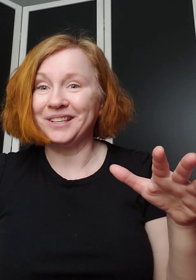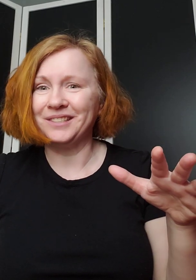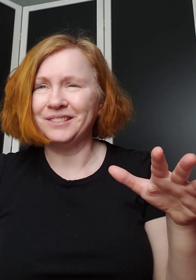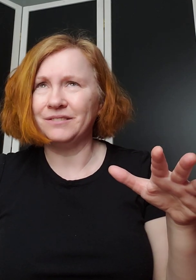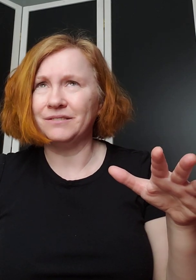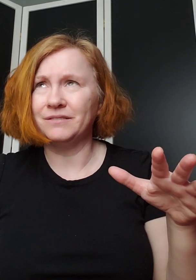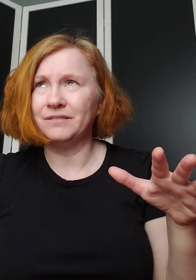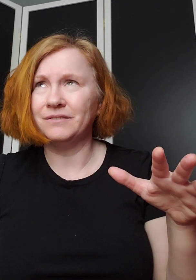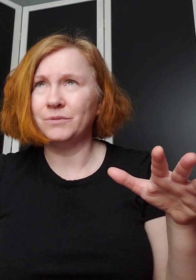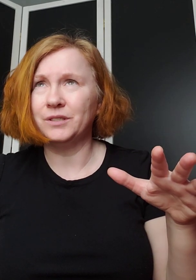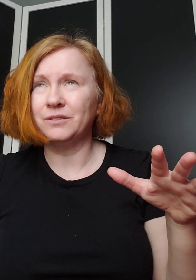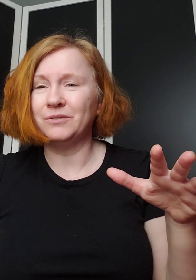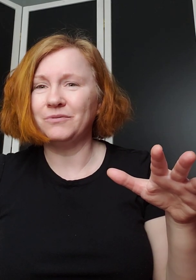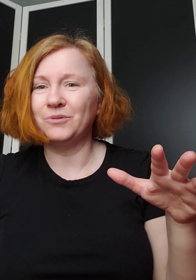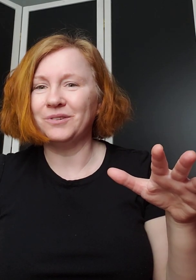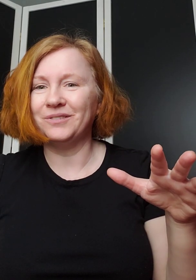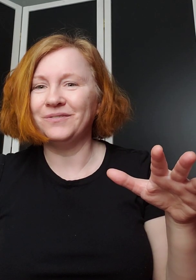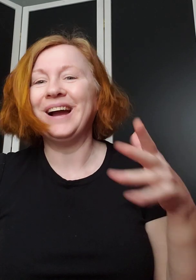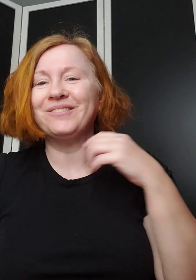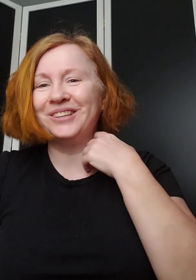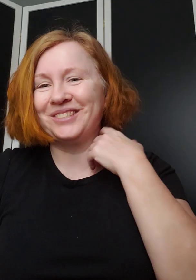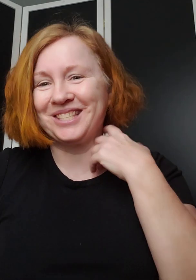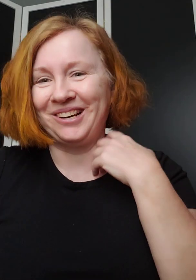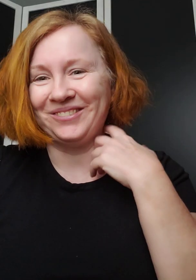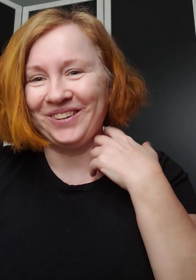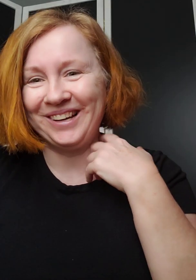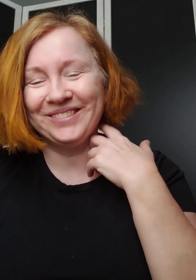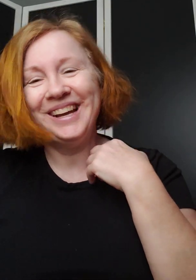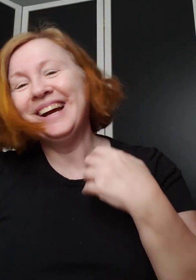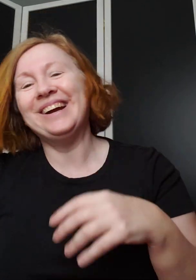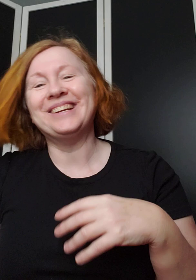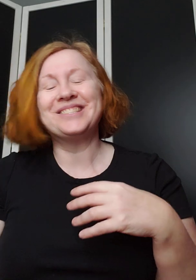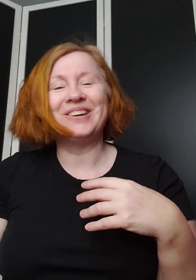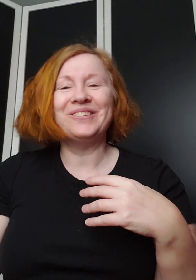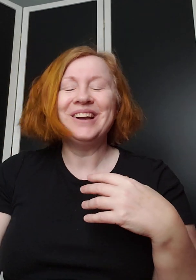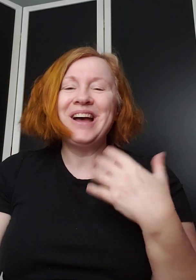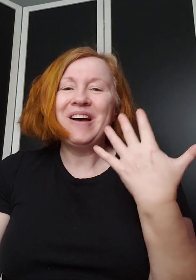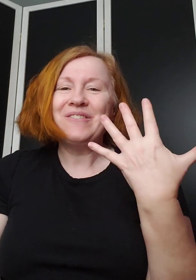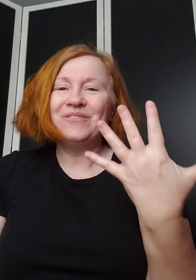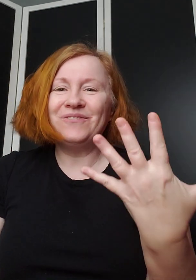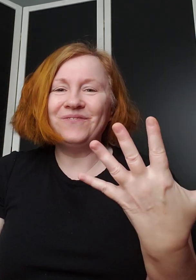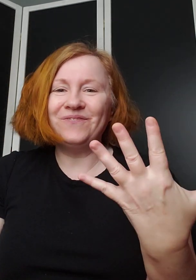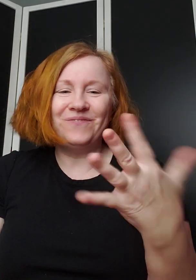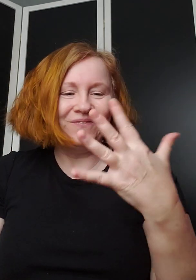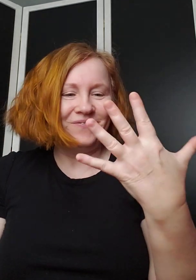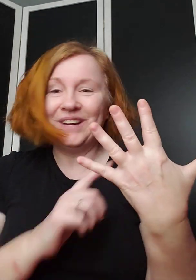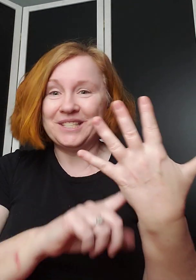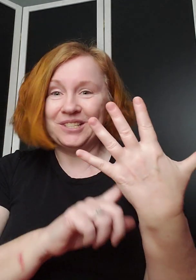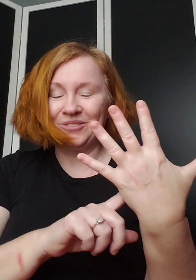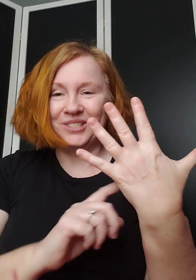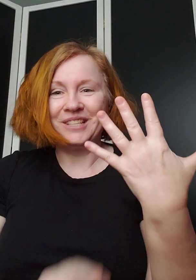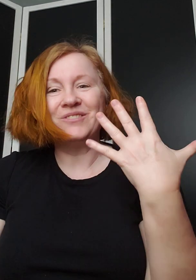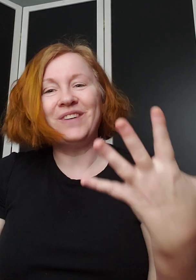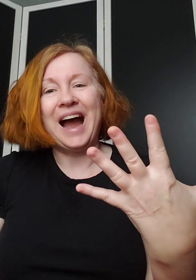6. 1, 2, 3, 4, 5. We have to start with 5. All right, so facing towards us.